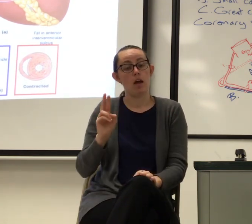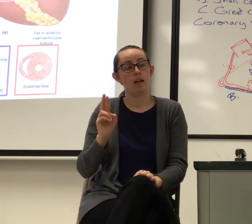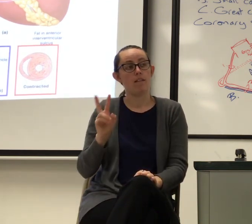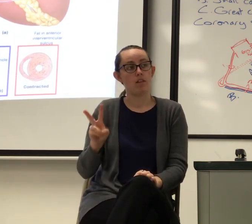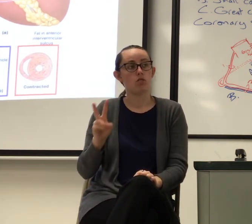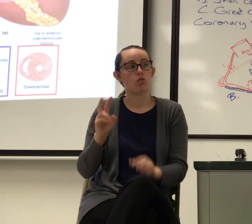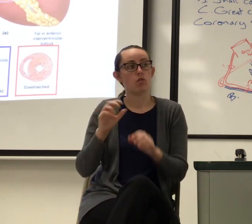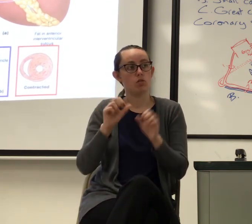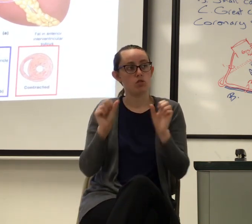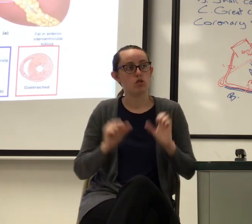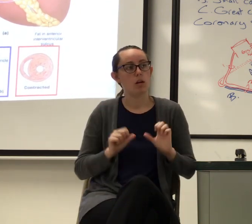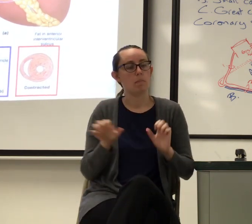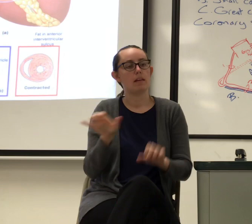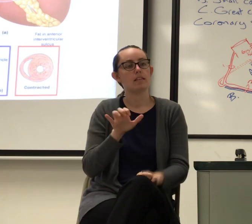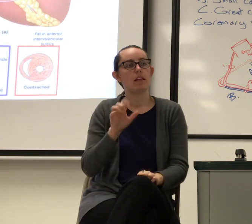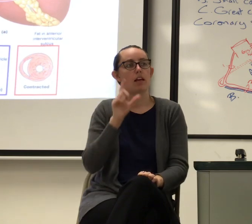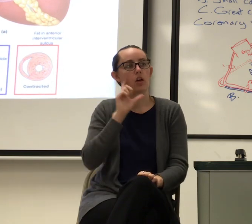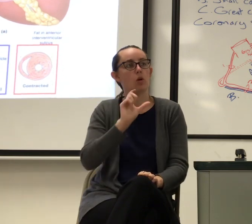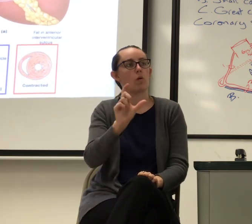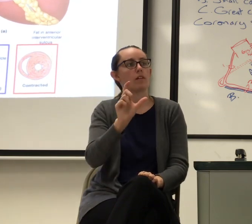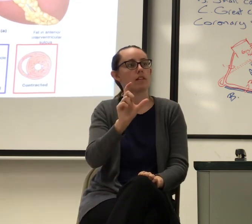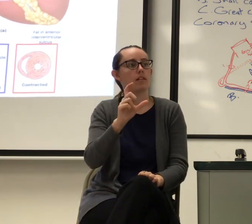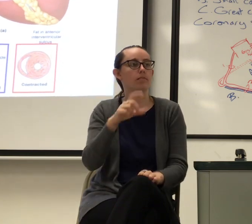crescent. It's more circular